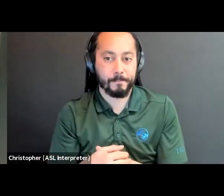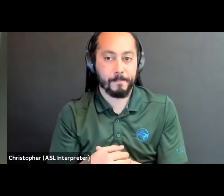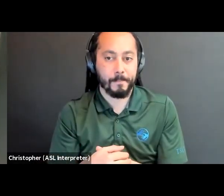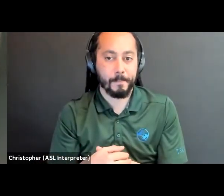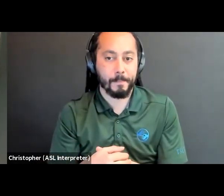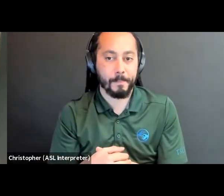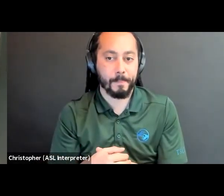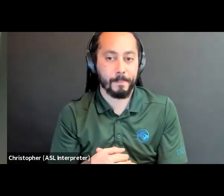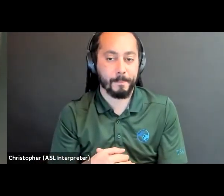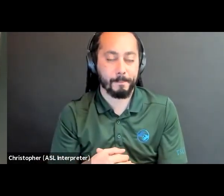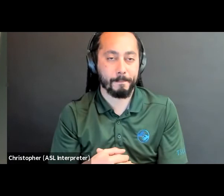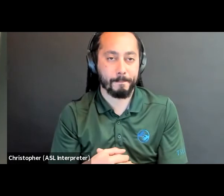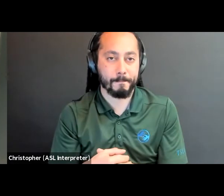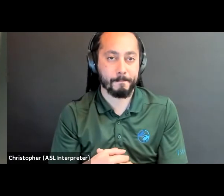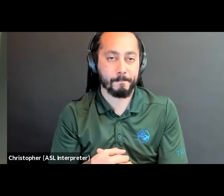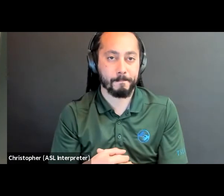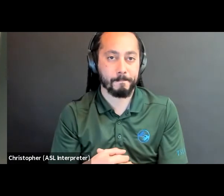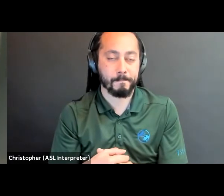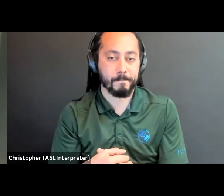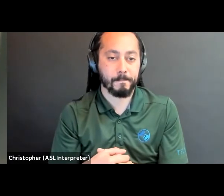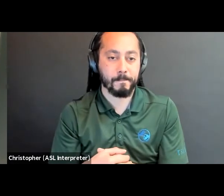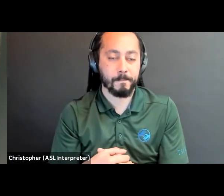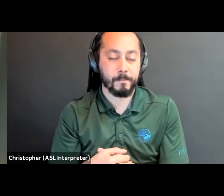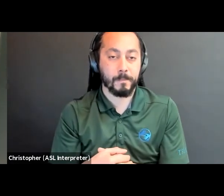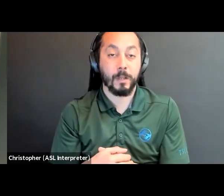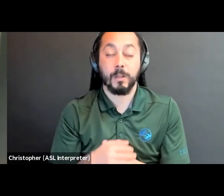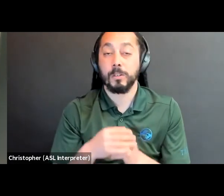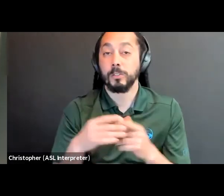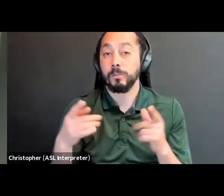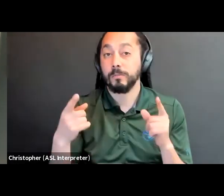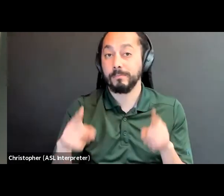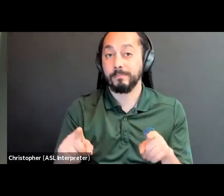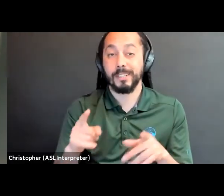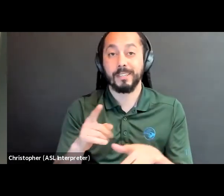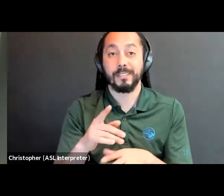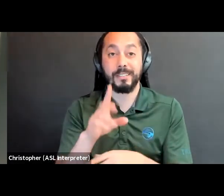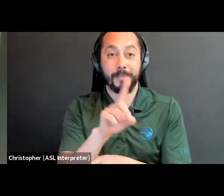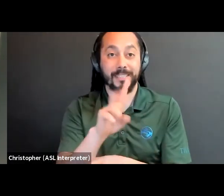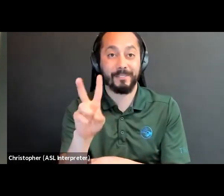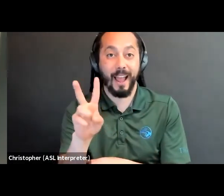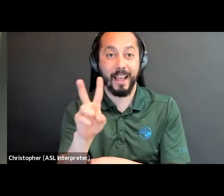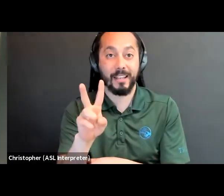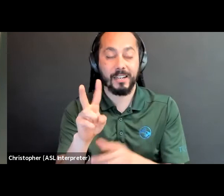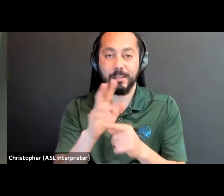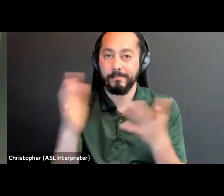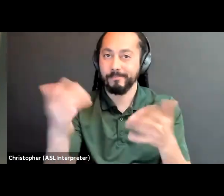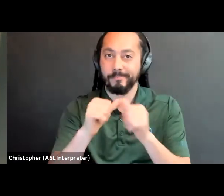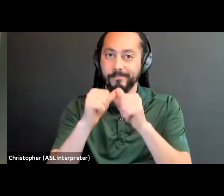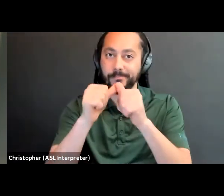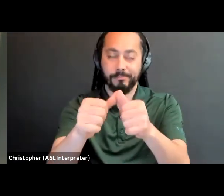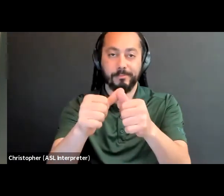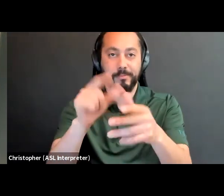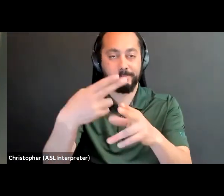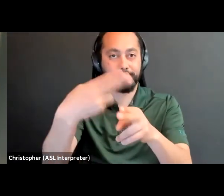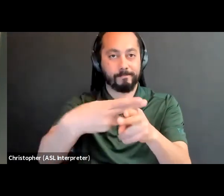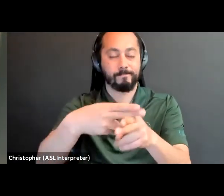So in fact, domestic violence become and remain invisible in this context. And in fact, what we've